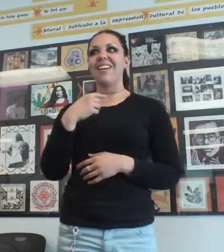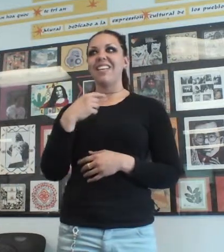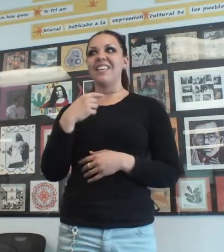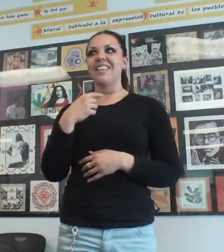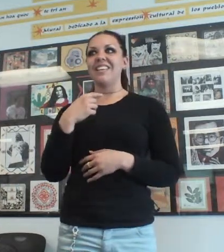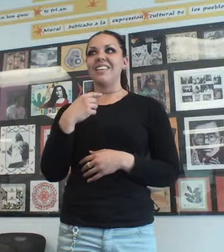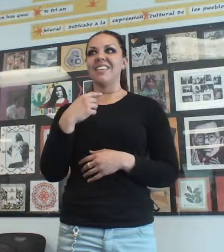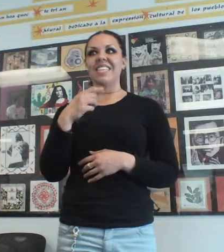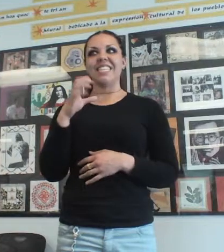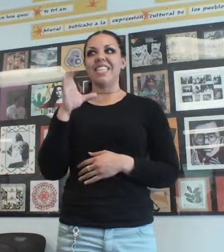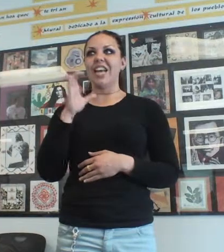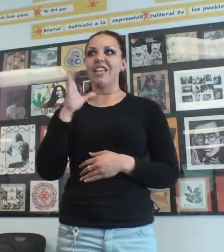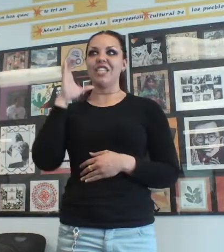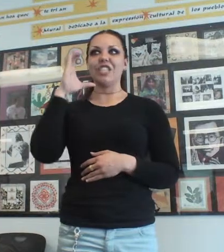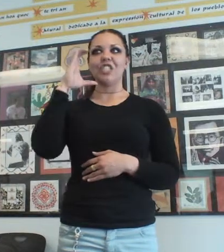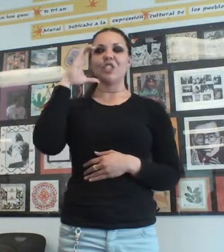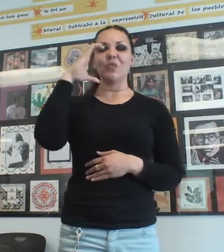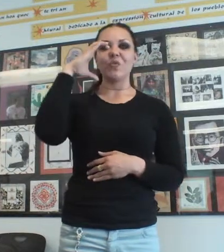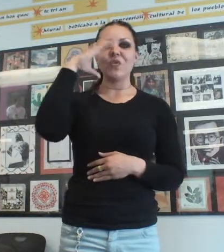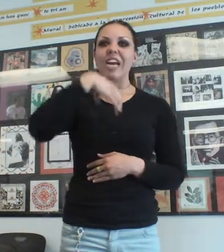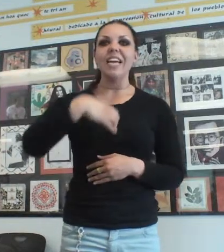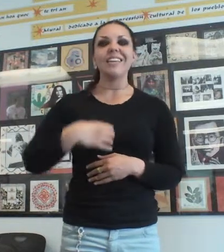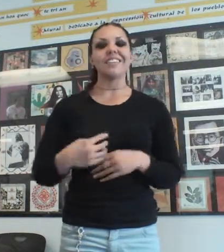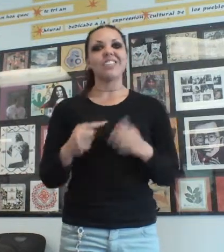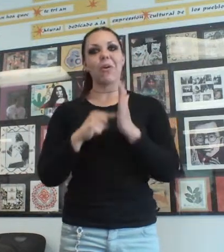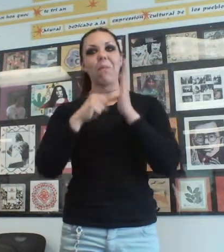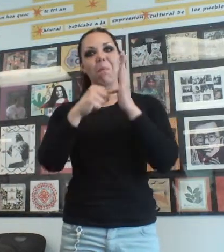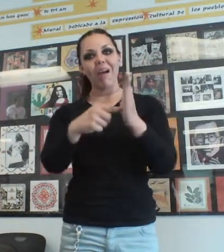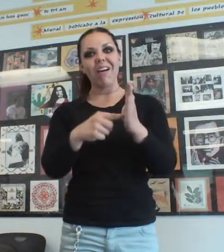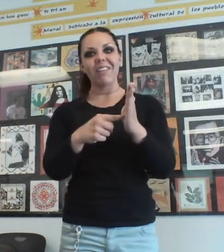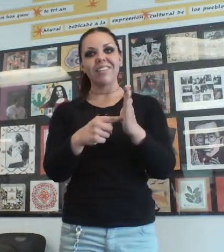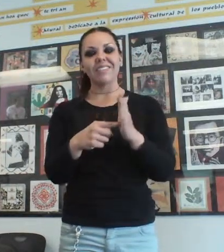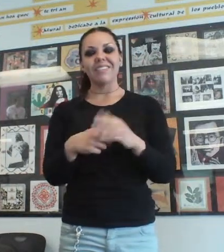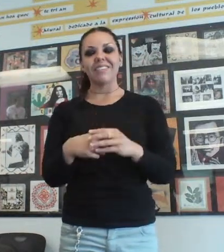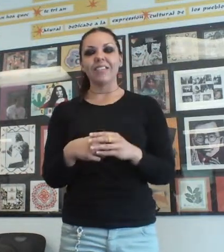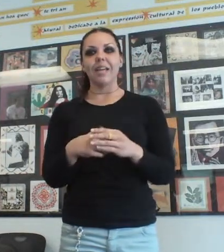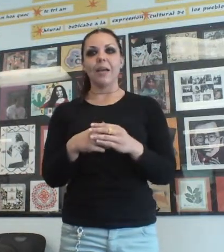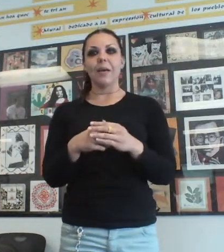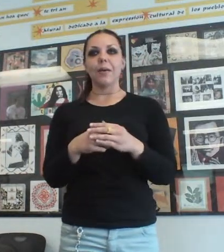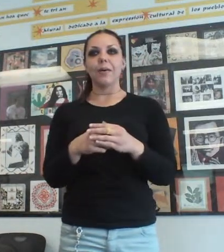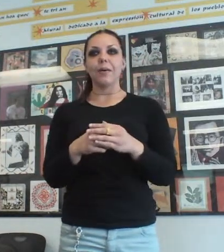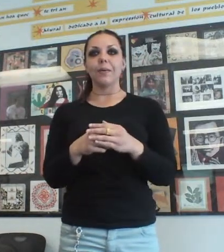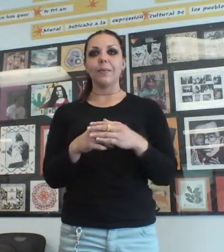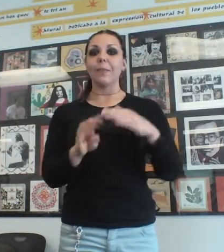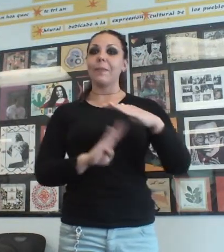of the interpreting process, and I'm not going to show it to you. But basically, it's the 3 stages that we talked about.